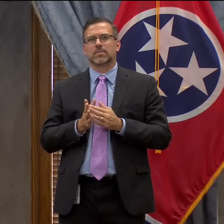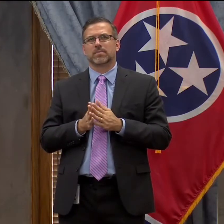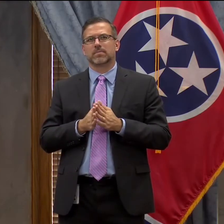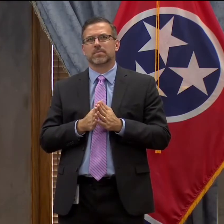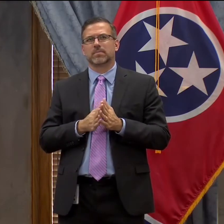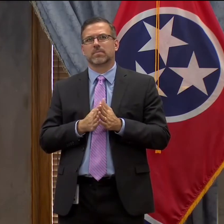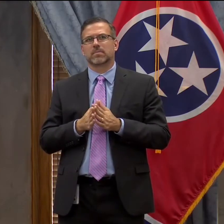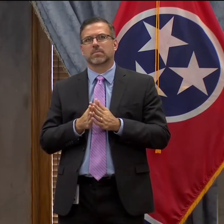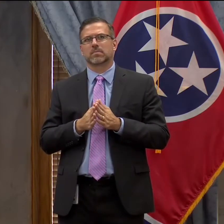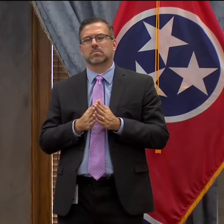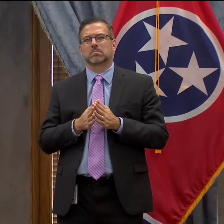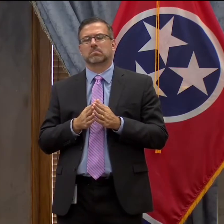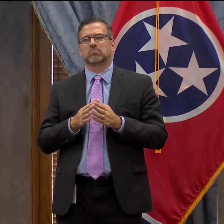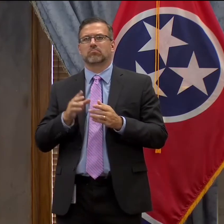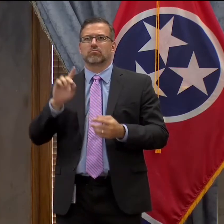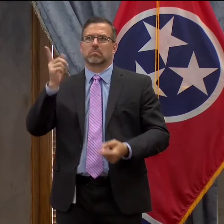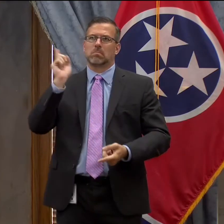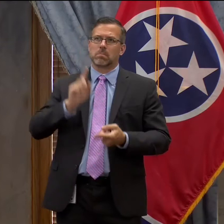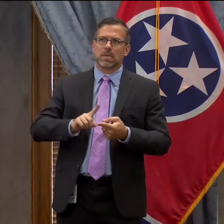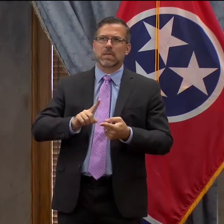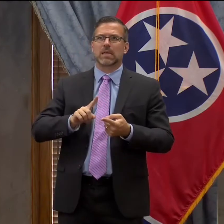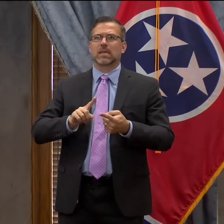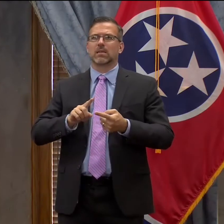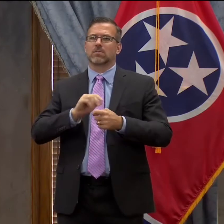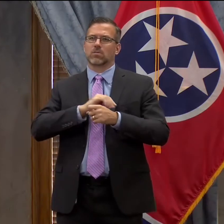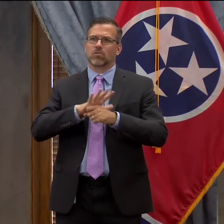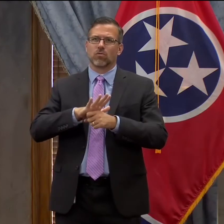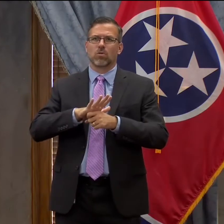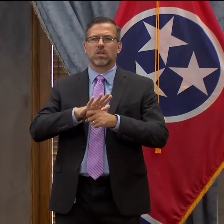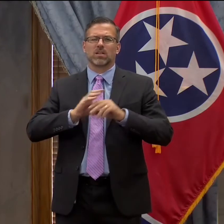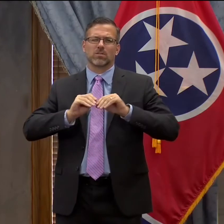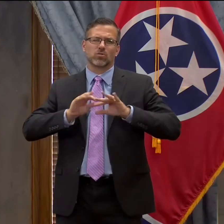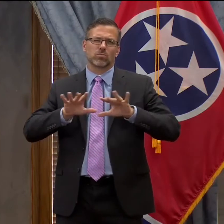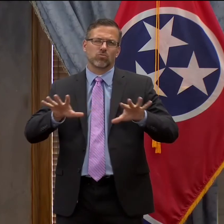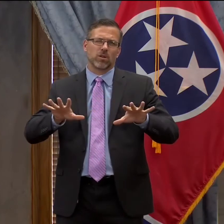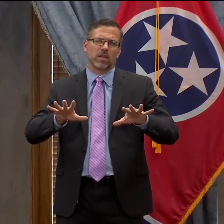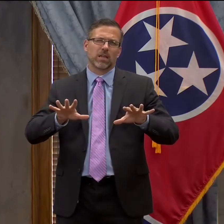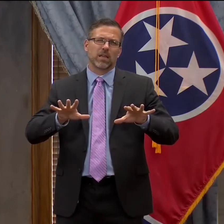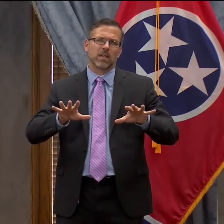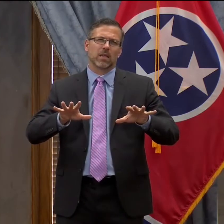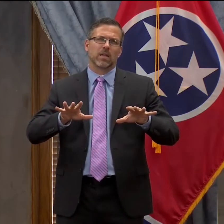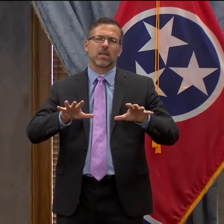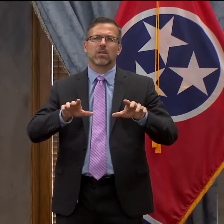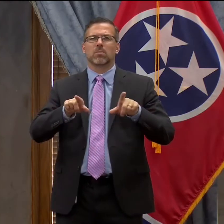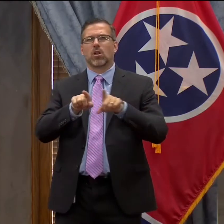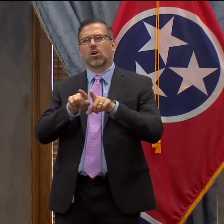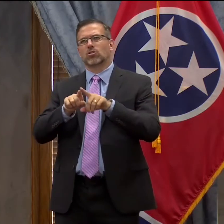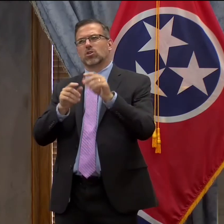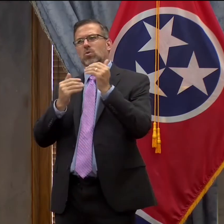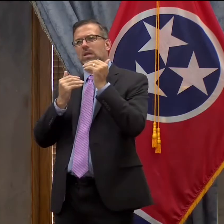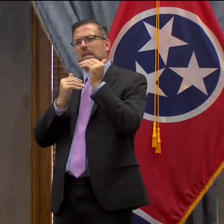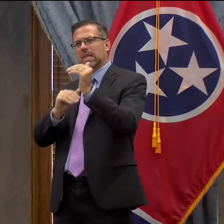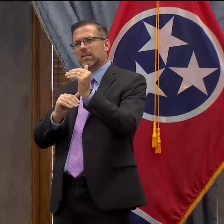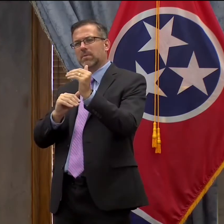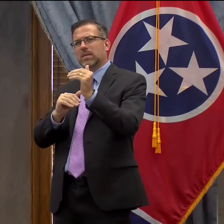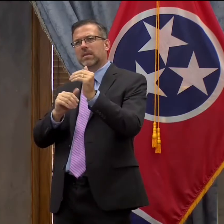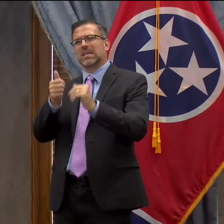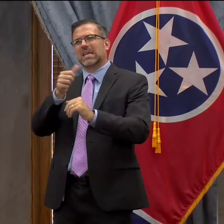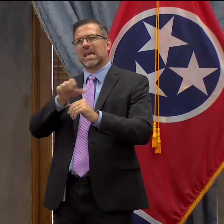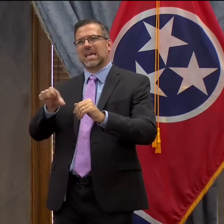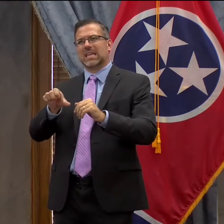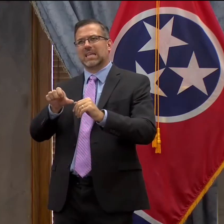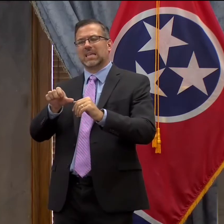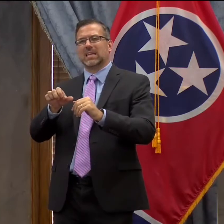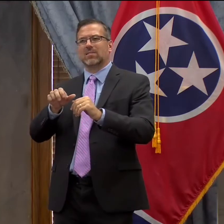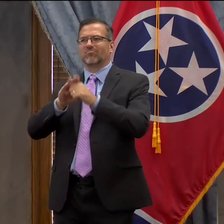mitigate the spread of the virus, but limit restrictions on businesses and lift those when we felt